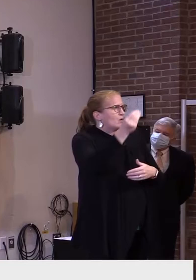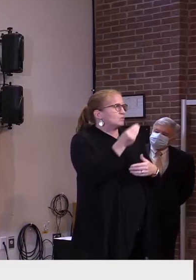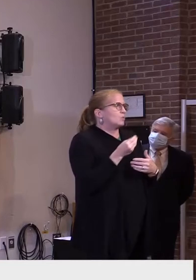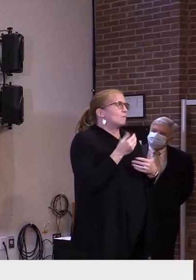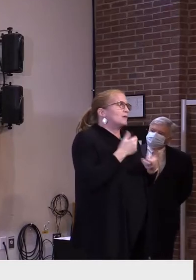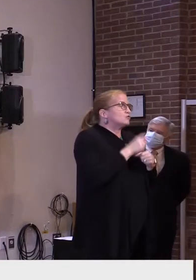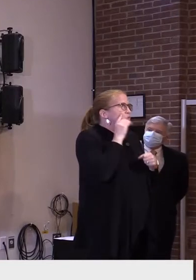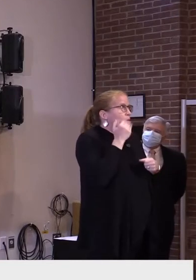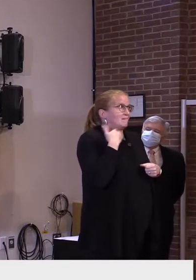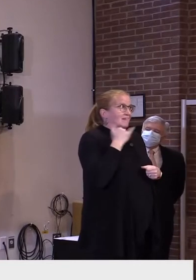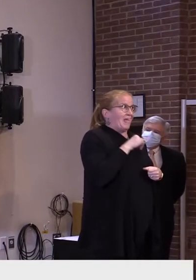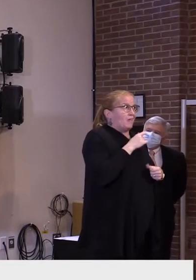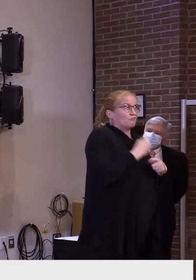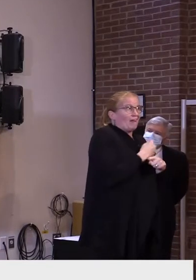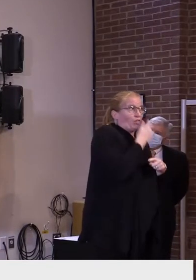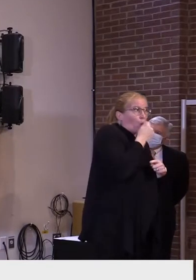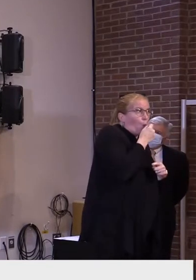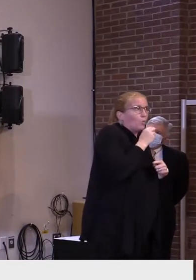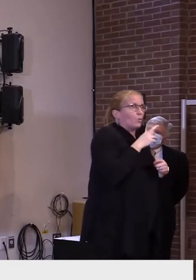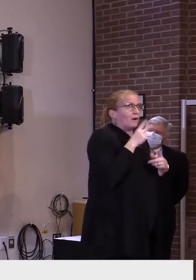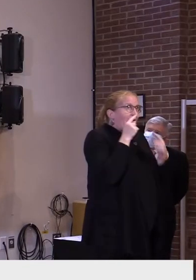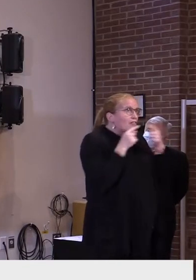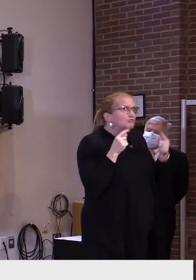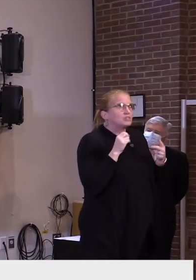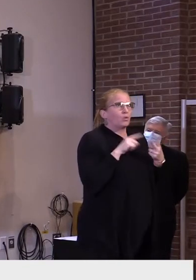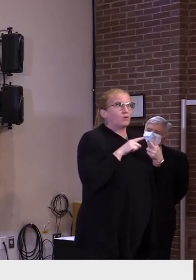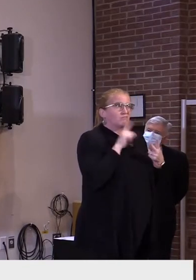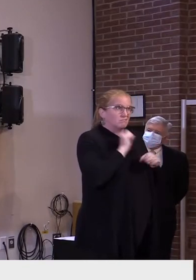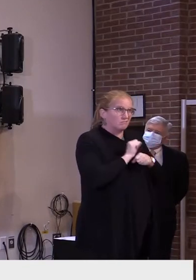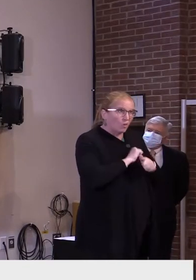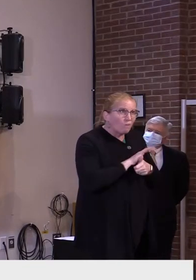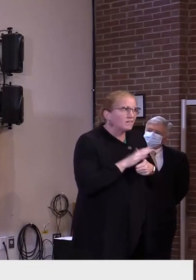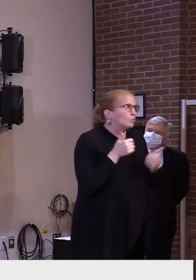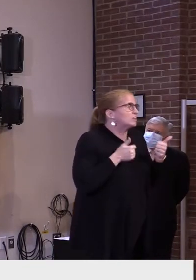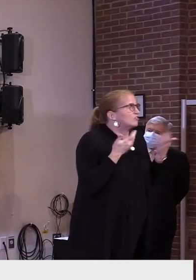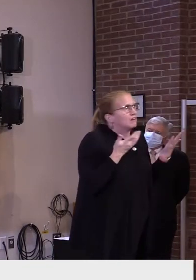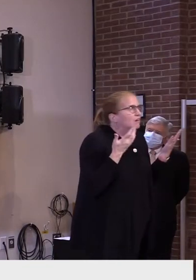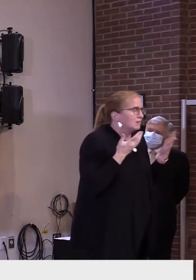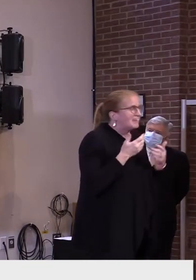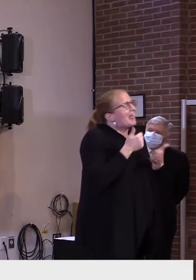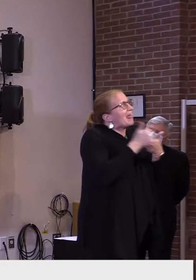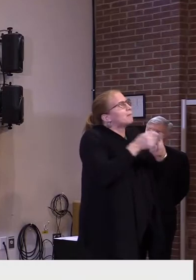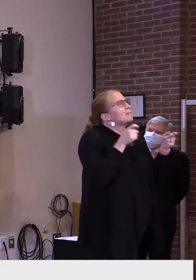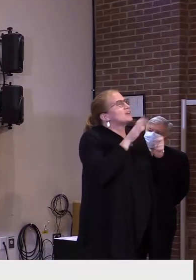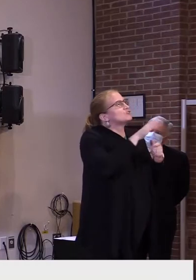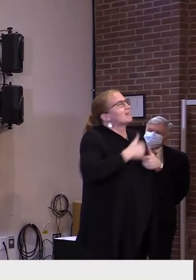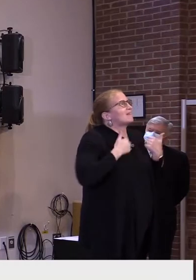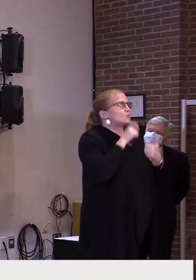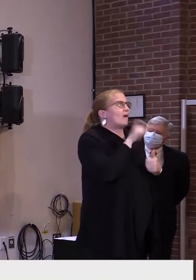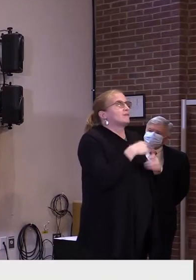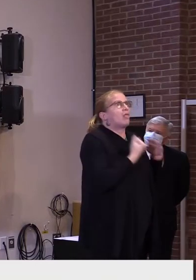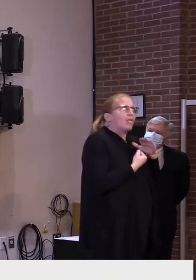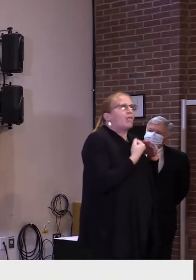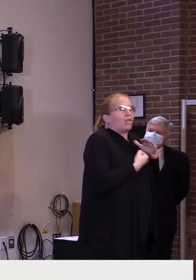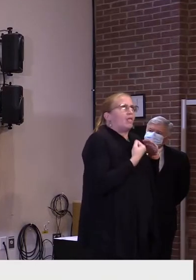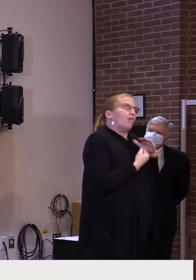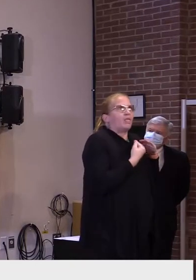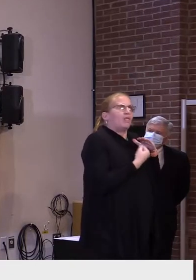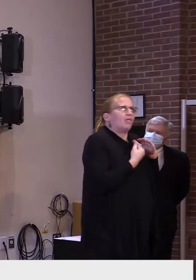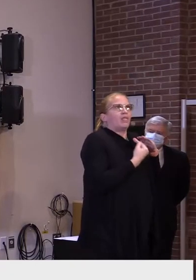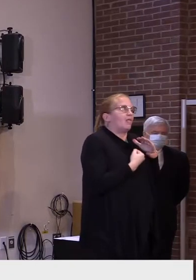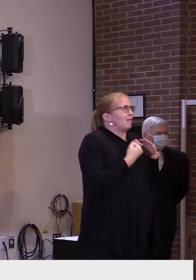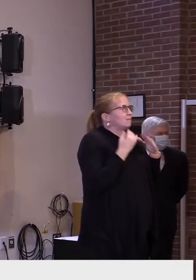or what have you. So, that's the strategy. The federal government has really been buying up